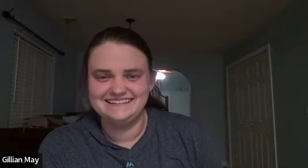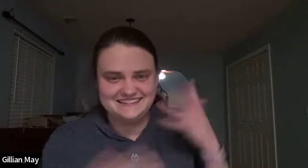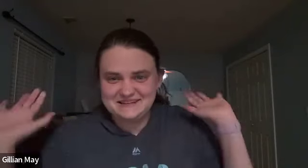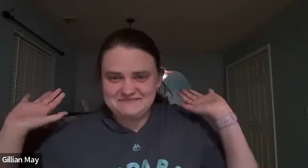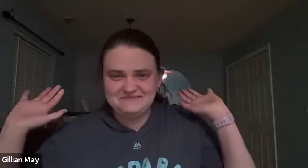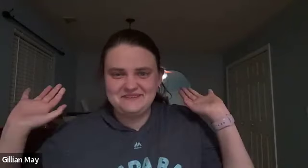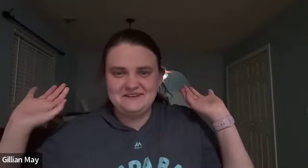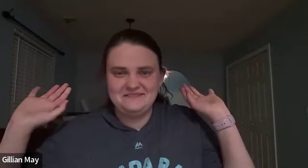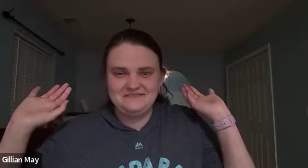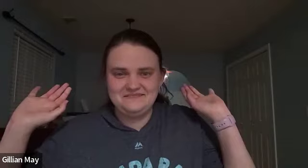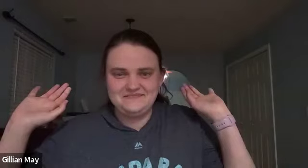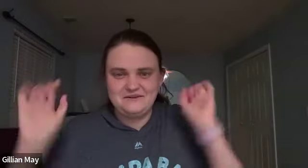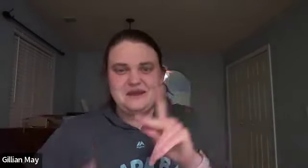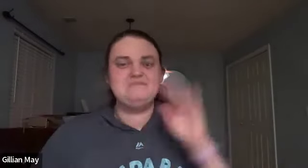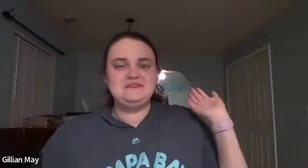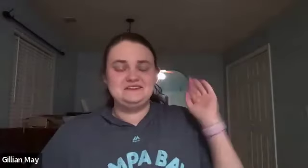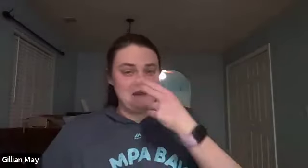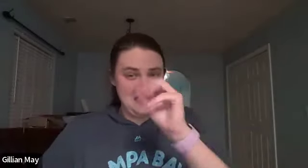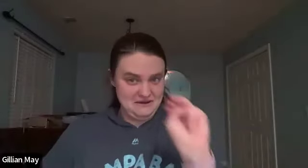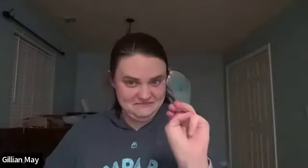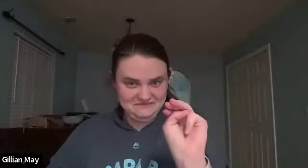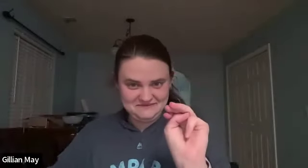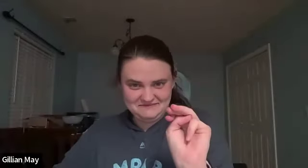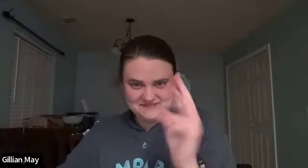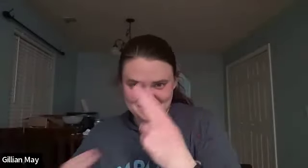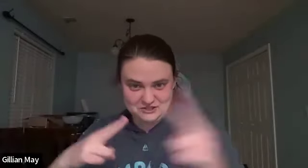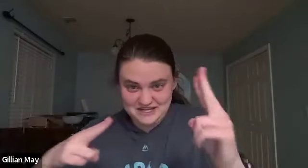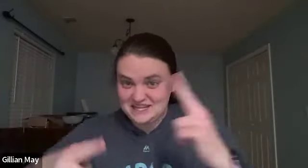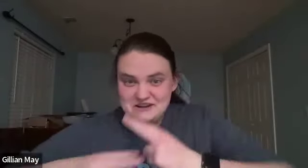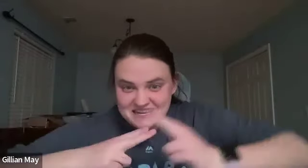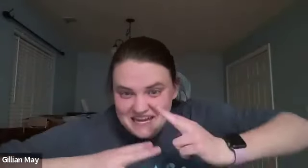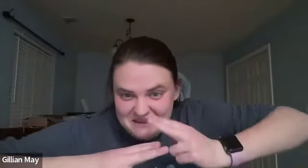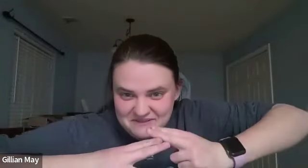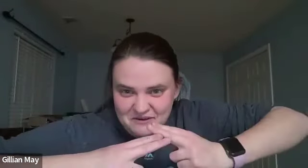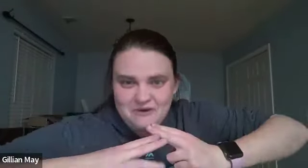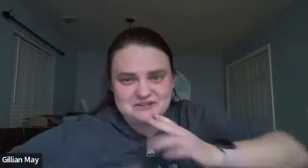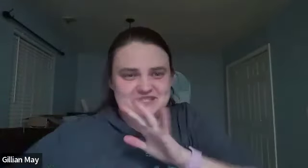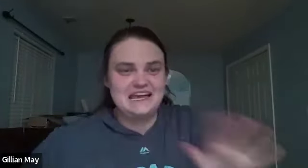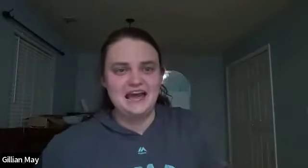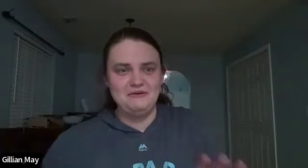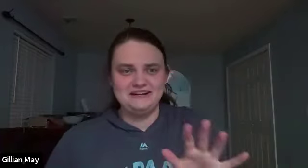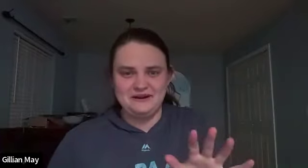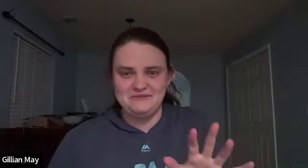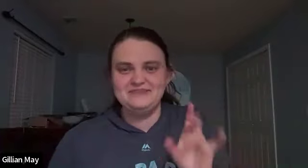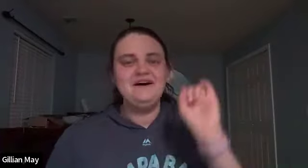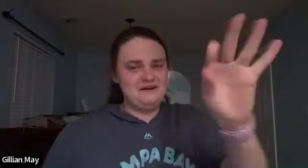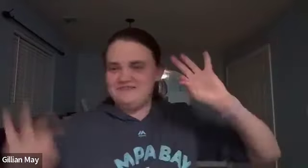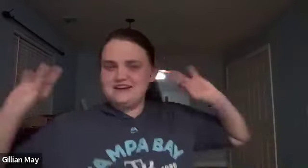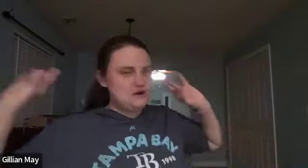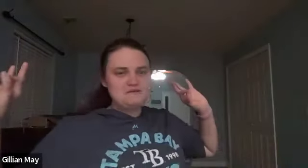That's it. Okay. So Ham. Is that your nickname? Or are you just like, I don't want to go anymore? Okay, that totally works